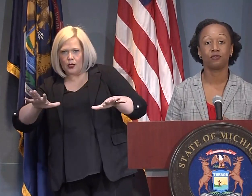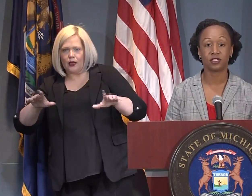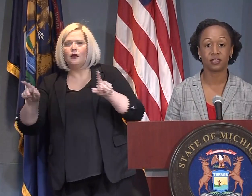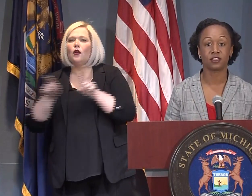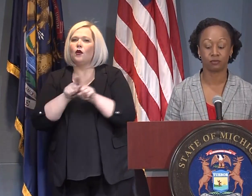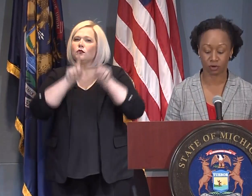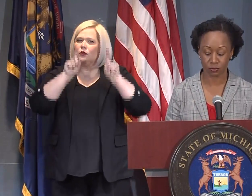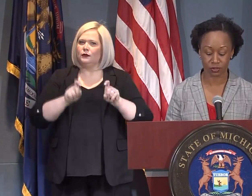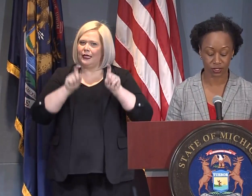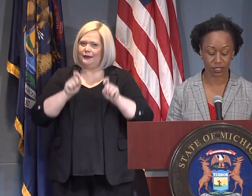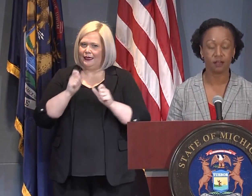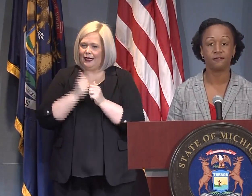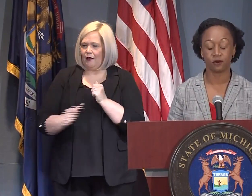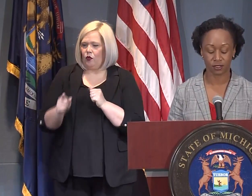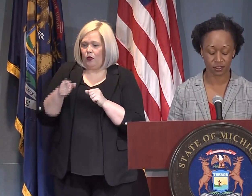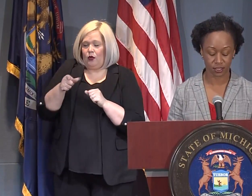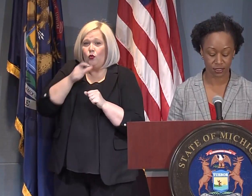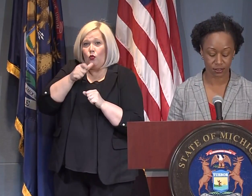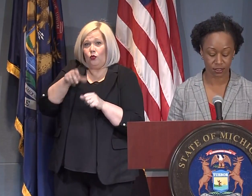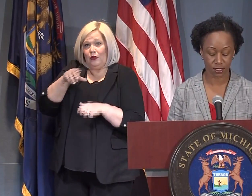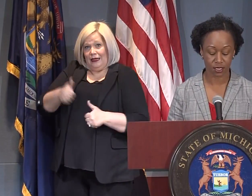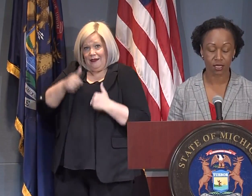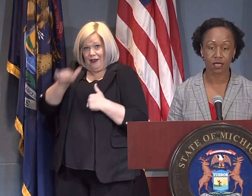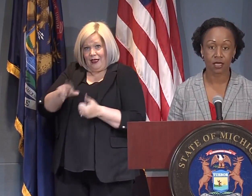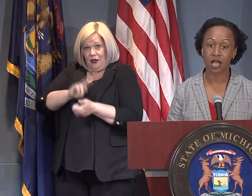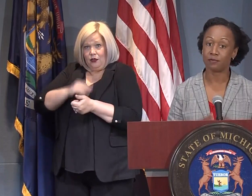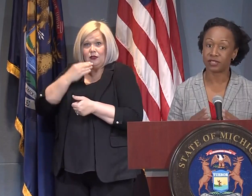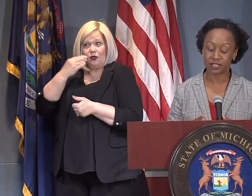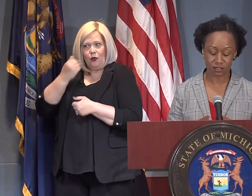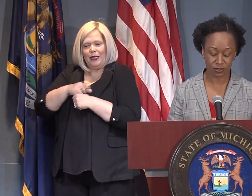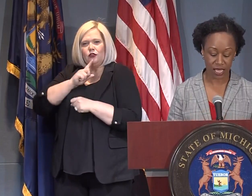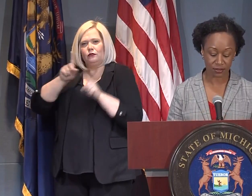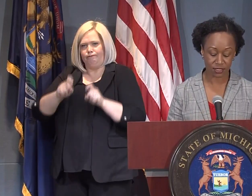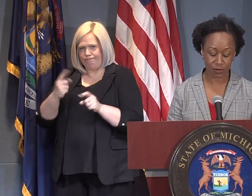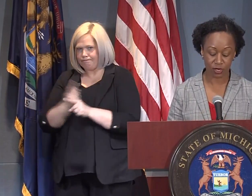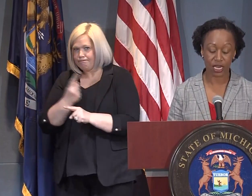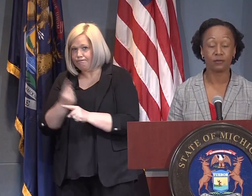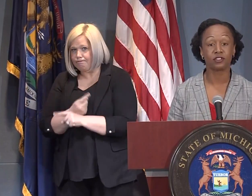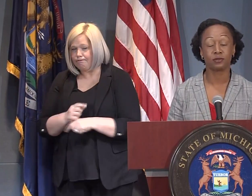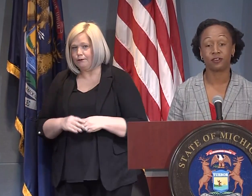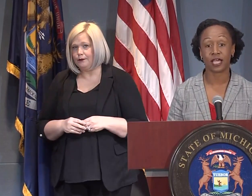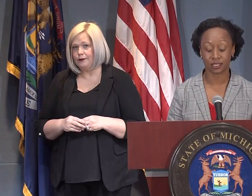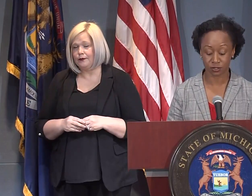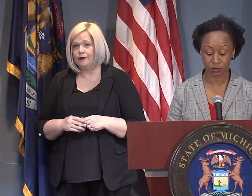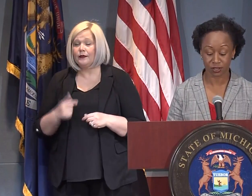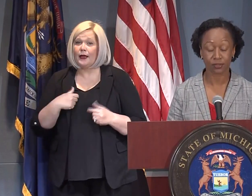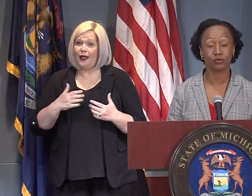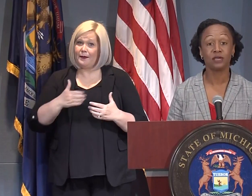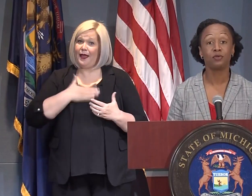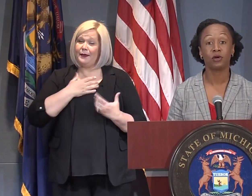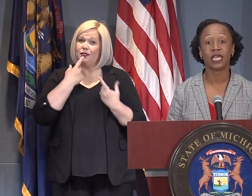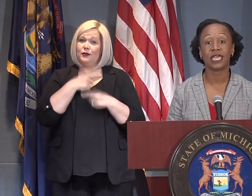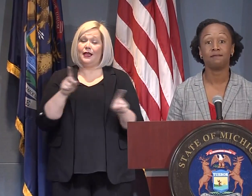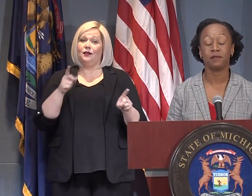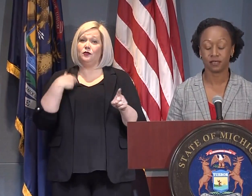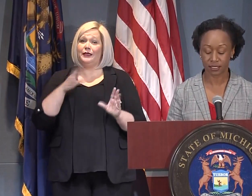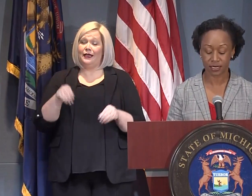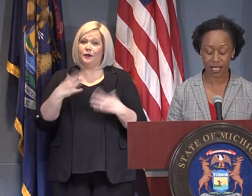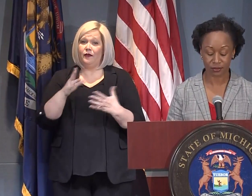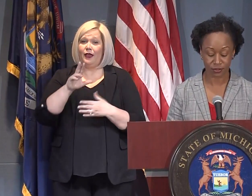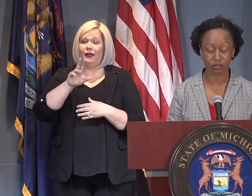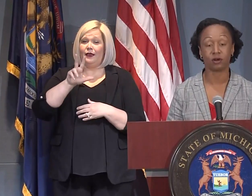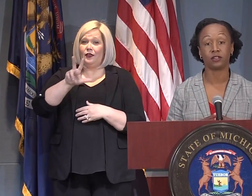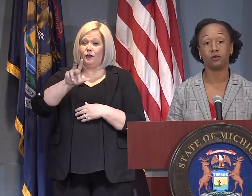testing residents appropriately for the disease. I'm pleased to announce that we are able to provide a total of $3.8